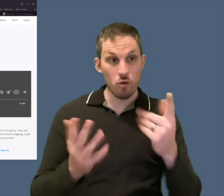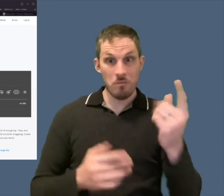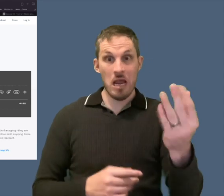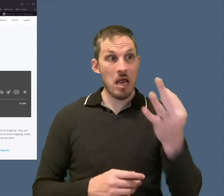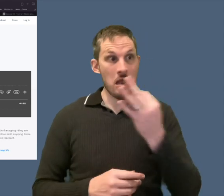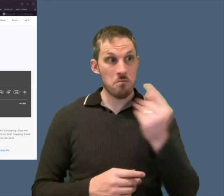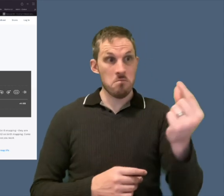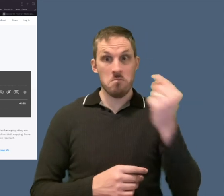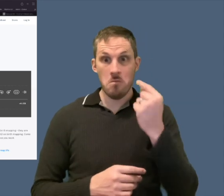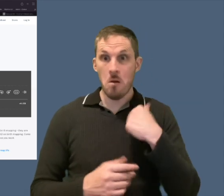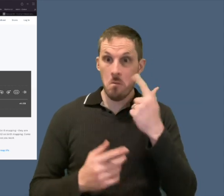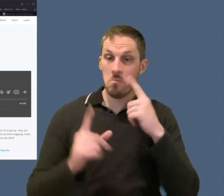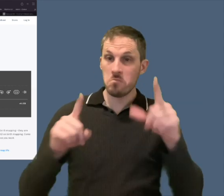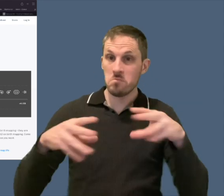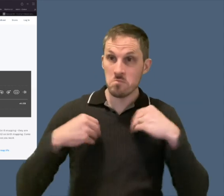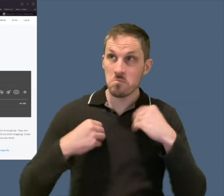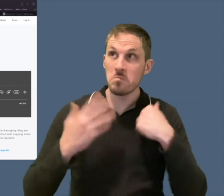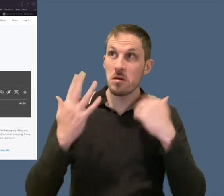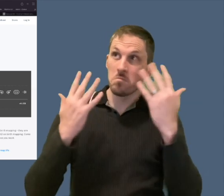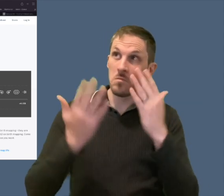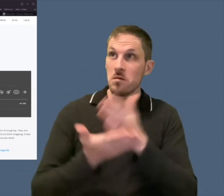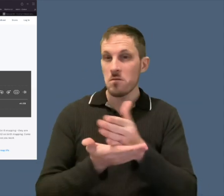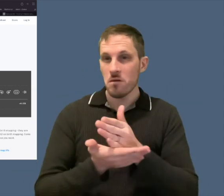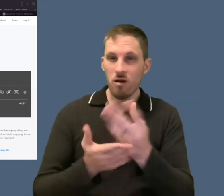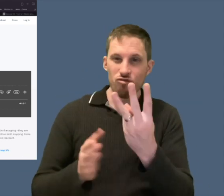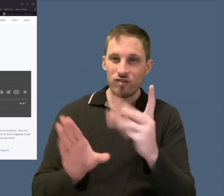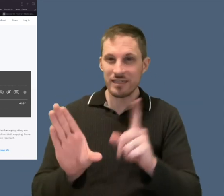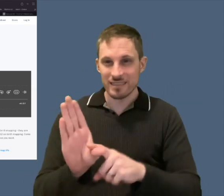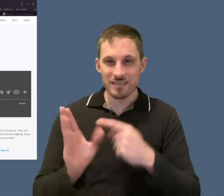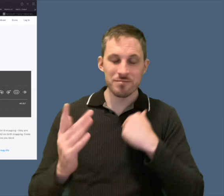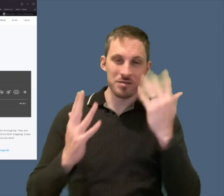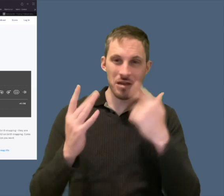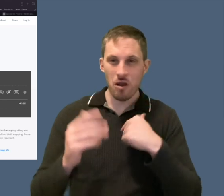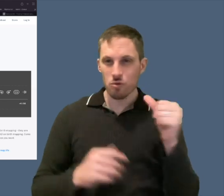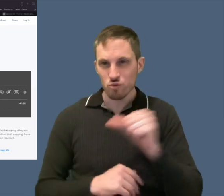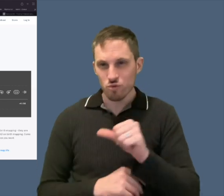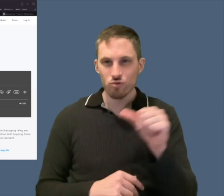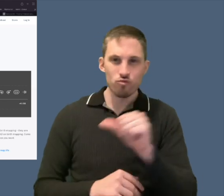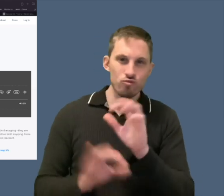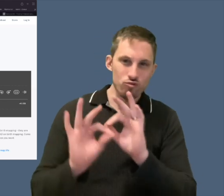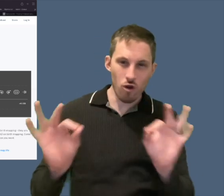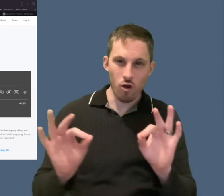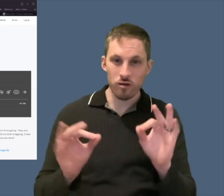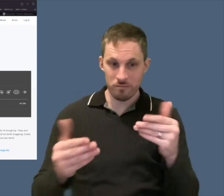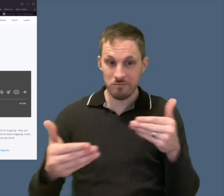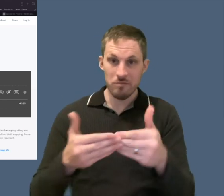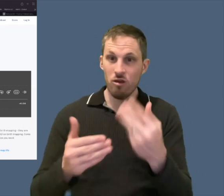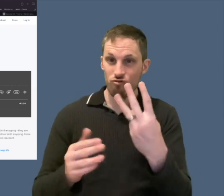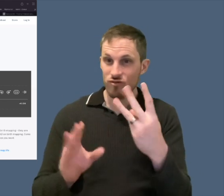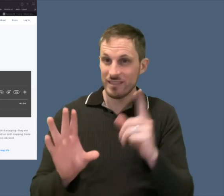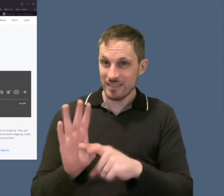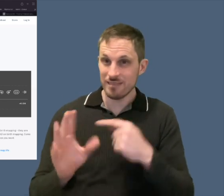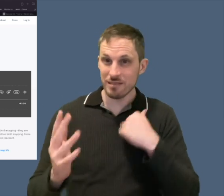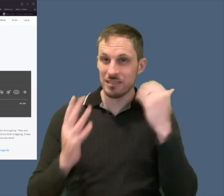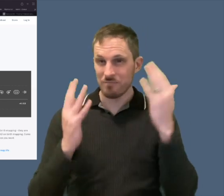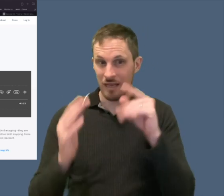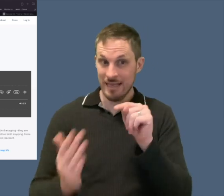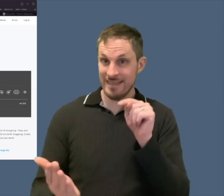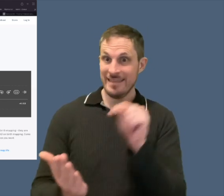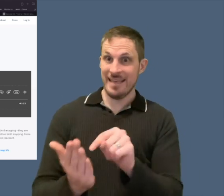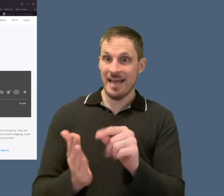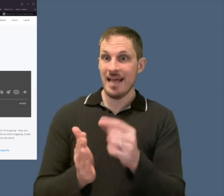spent 3 years going, will I or won't I, will I or won't I? And in the course of that 3 years, that little